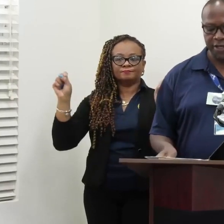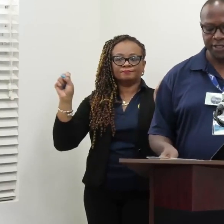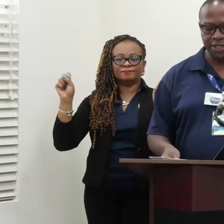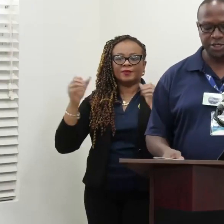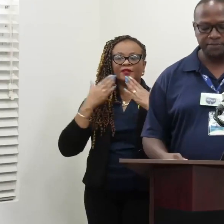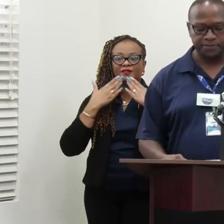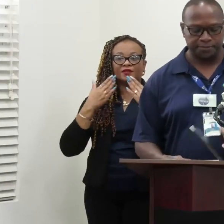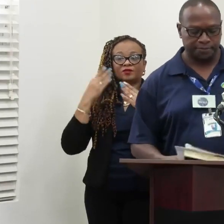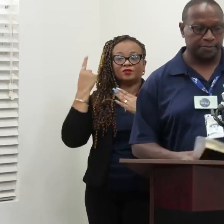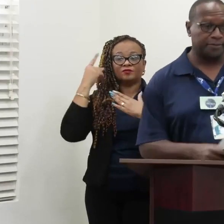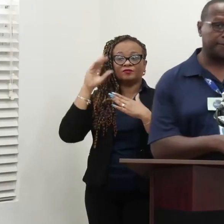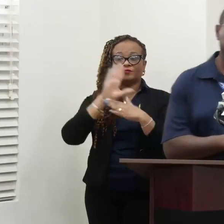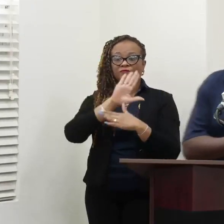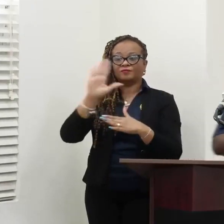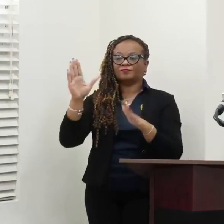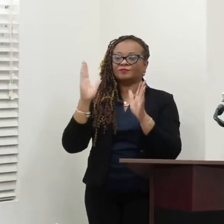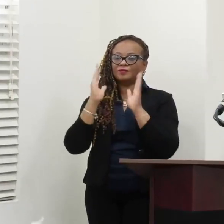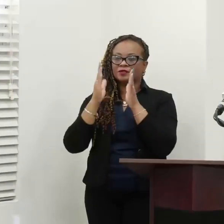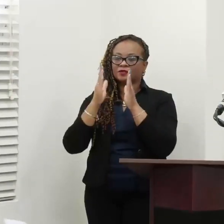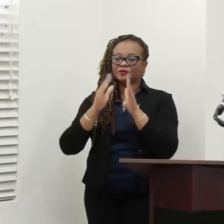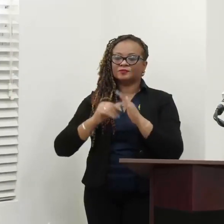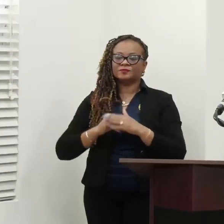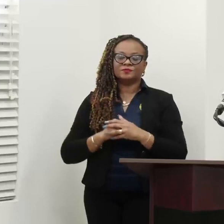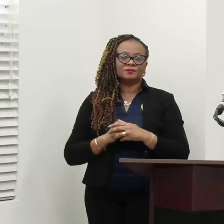Thank you for your attention. Merci.